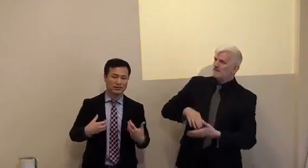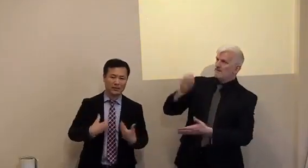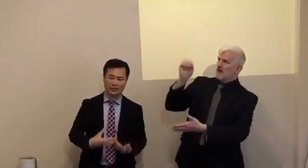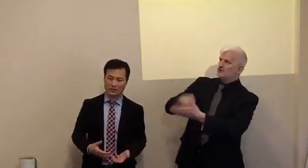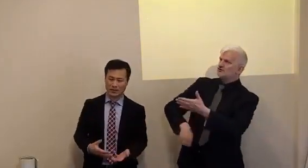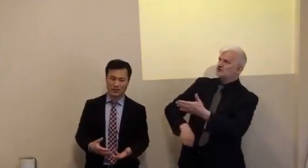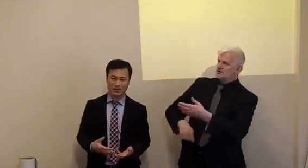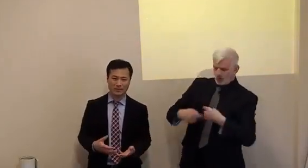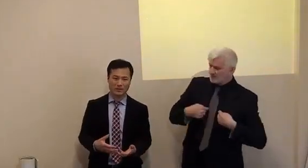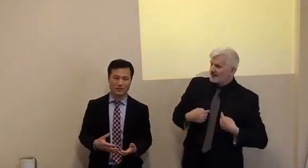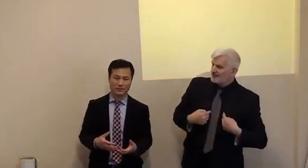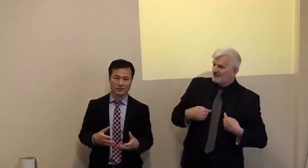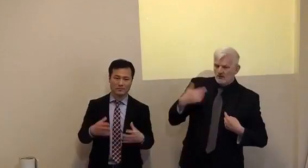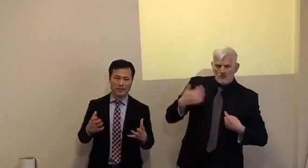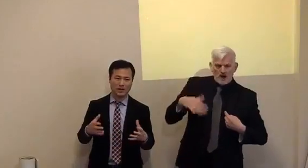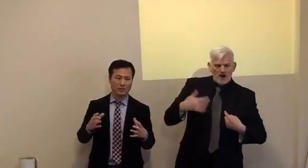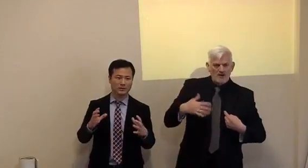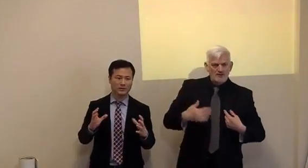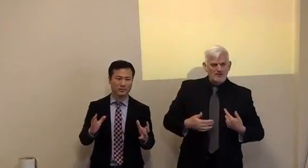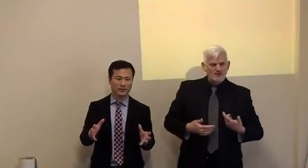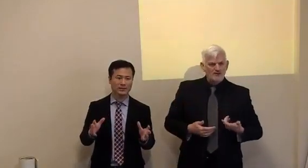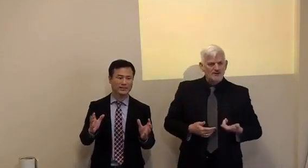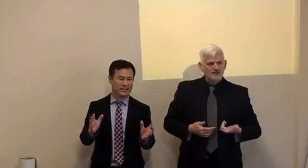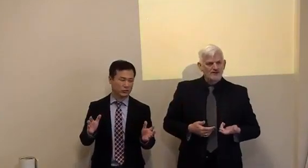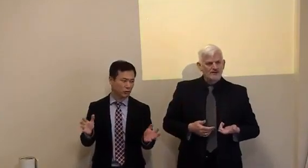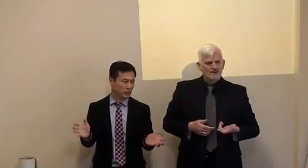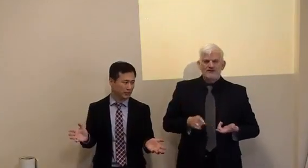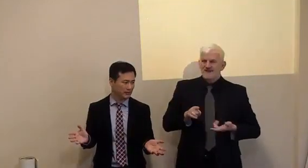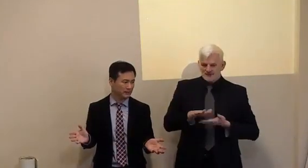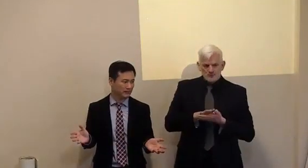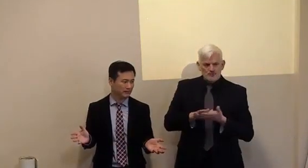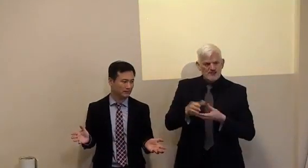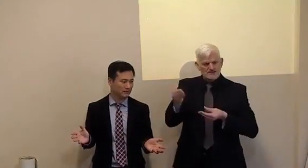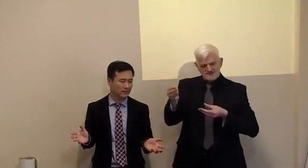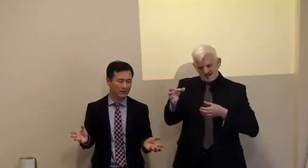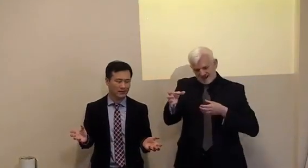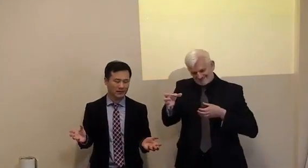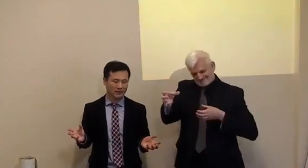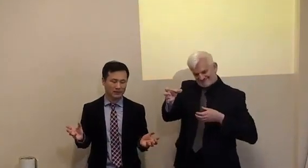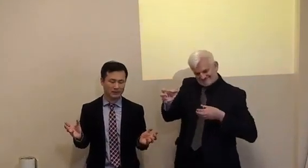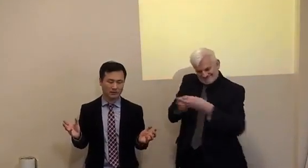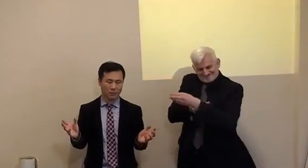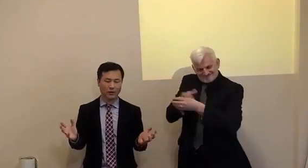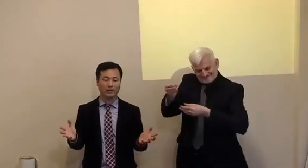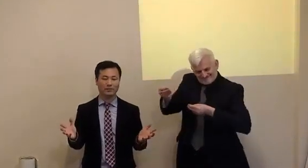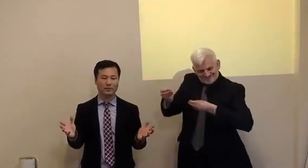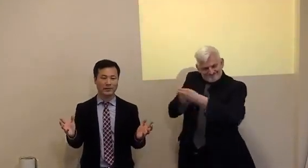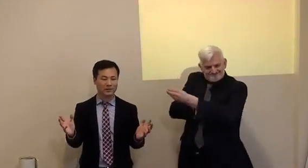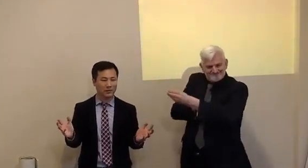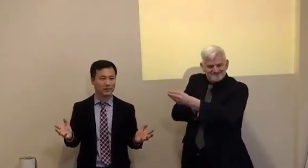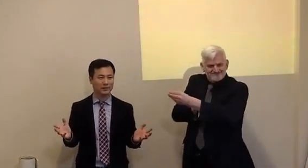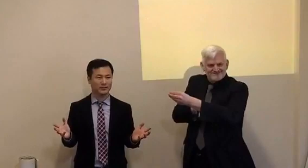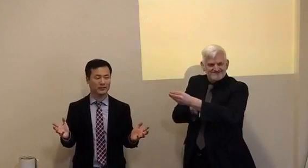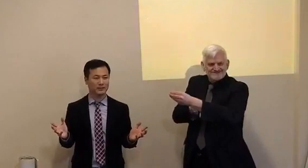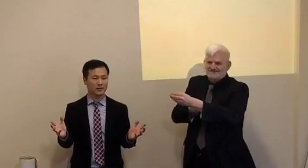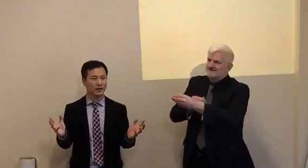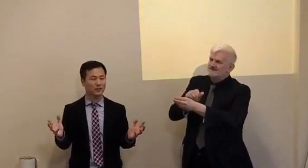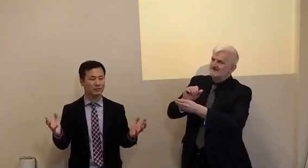instead of me. The meaning of a substitution. The wonderful and glorious love of